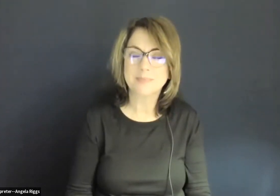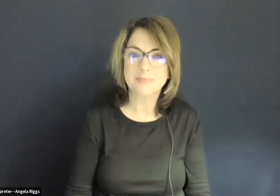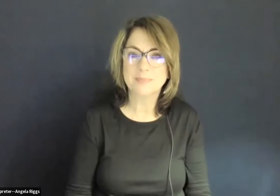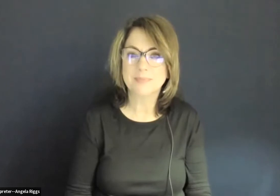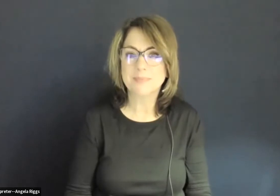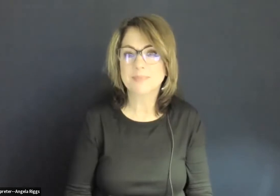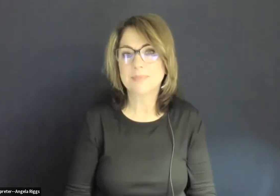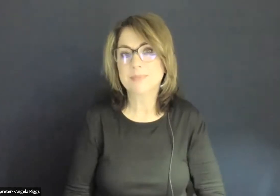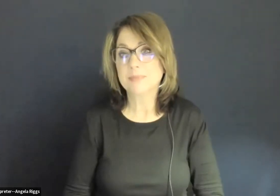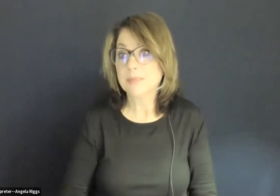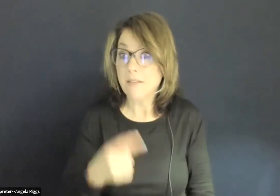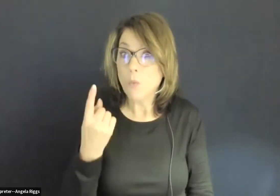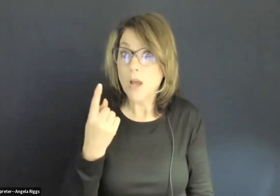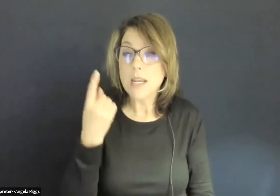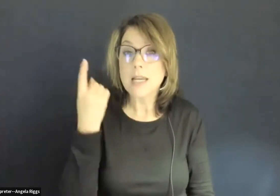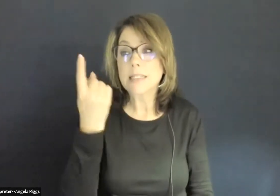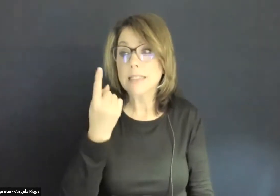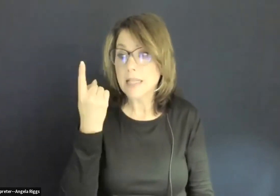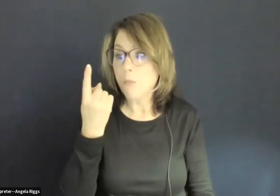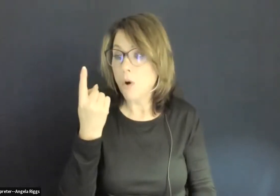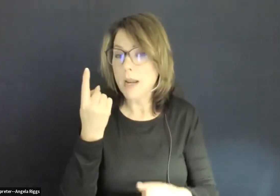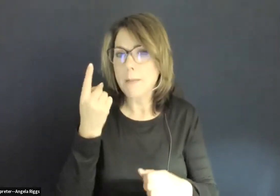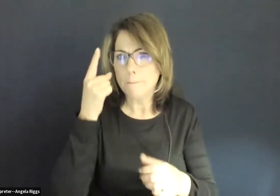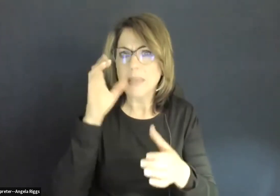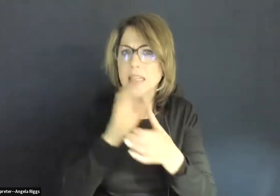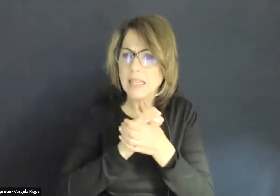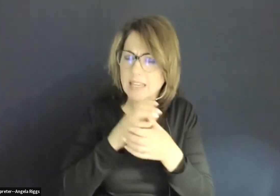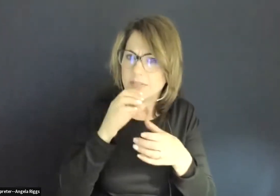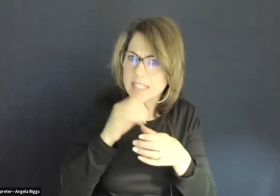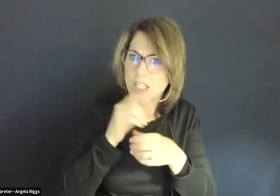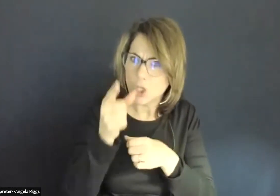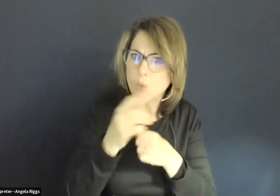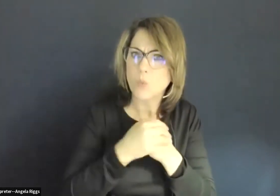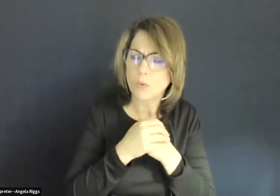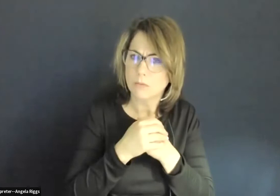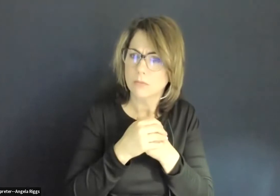We have one, somebody that believes in you, Mhm.